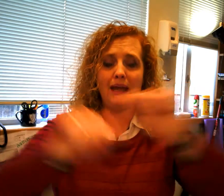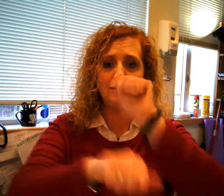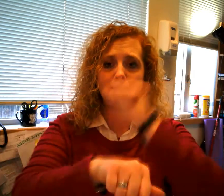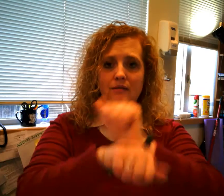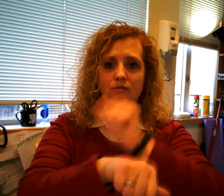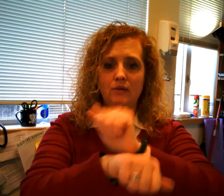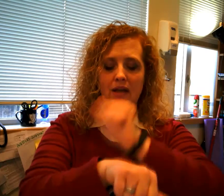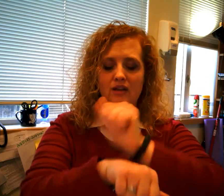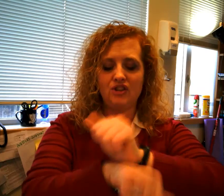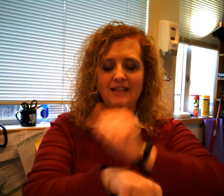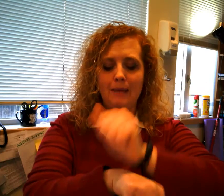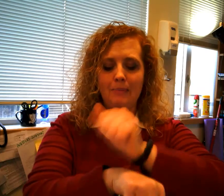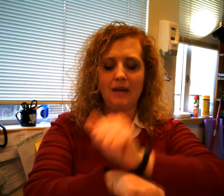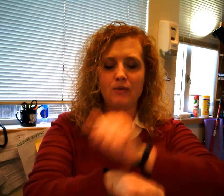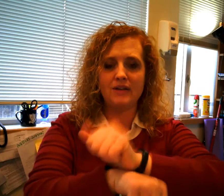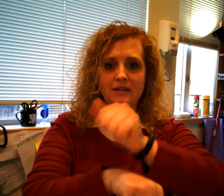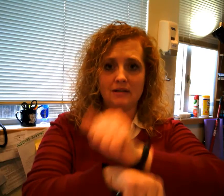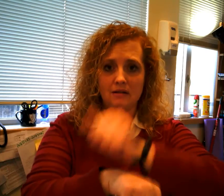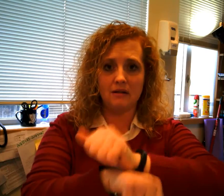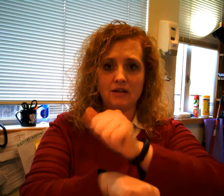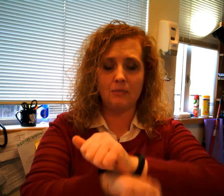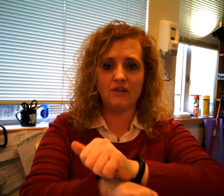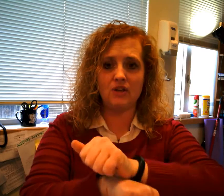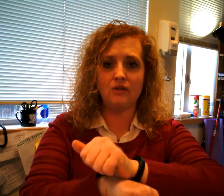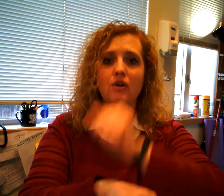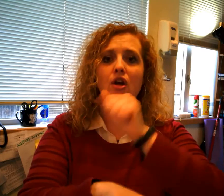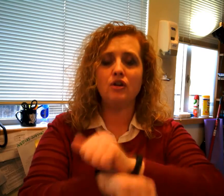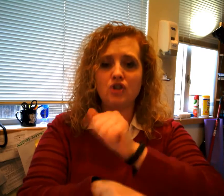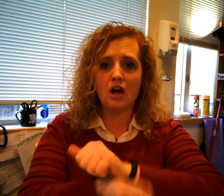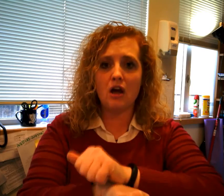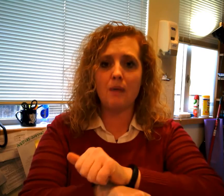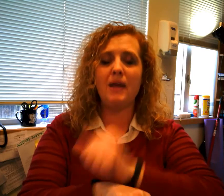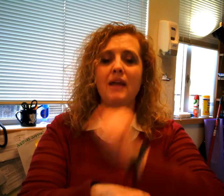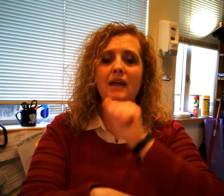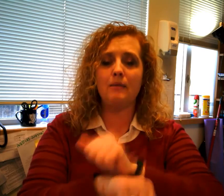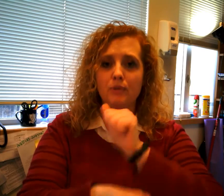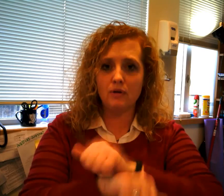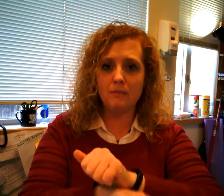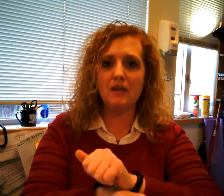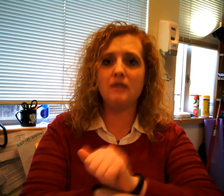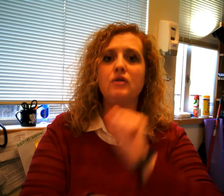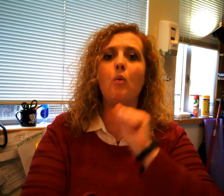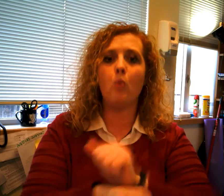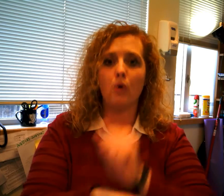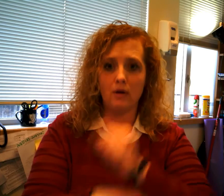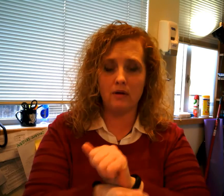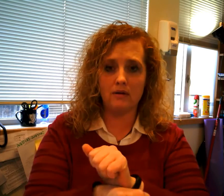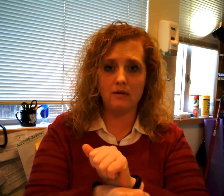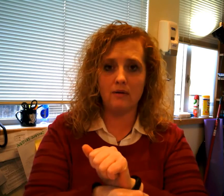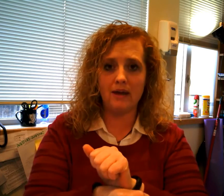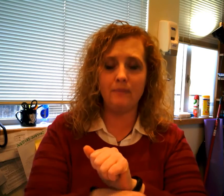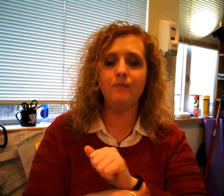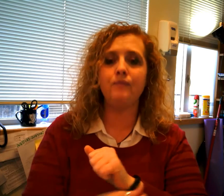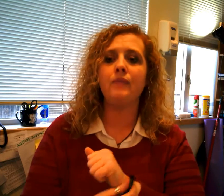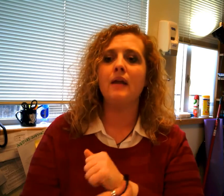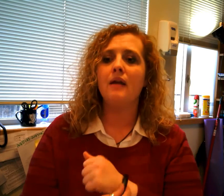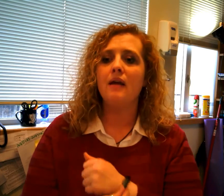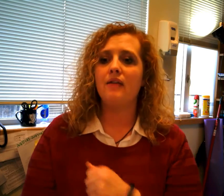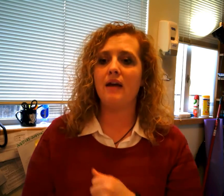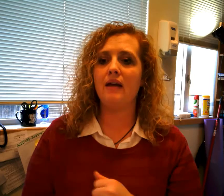A's, and it's just tapping wrists on top of each other. Job, employment, work, okay? The next